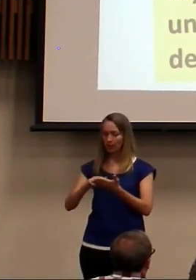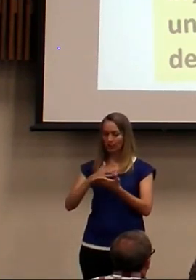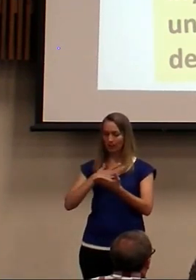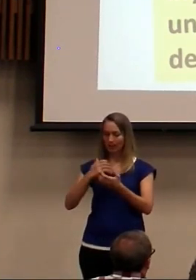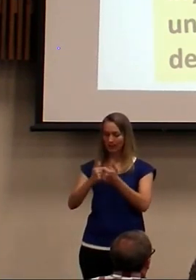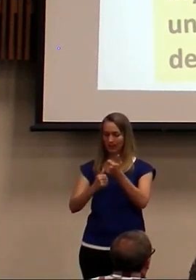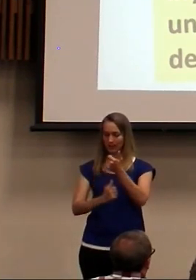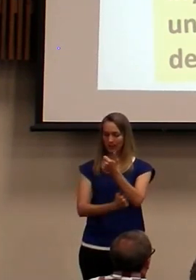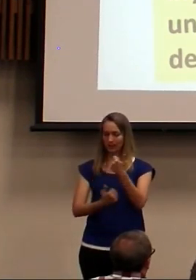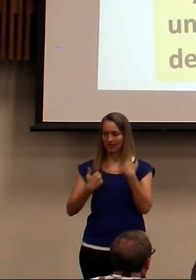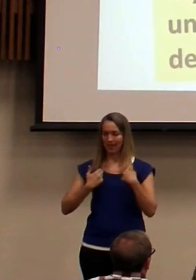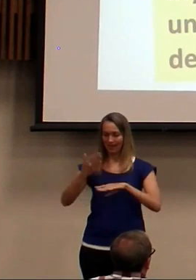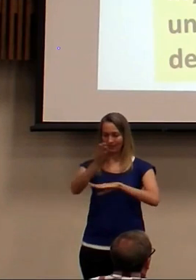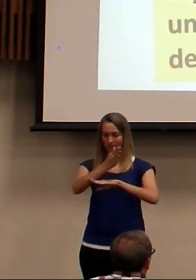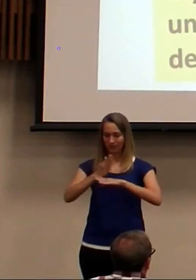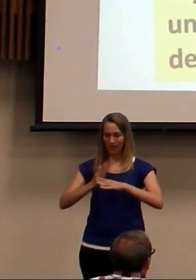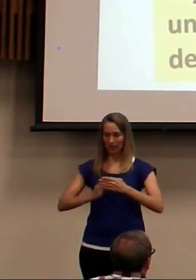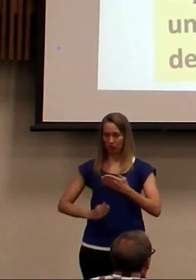foundation.